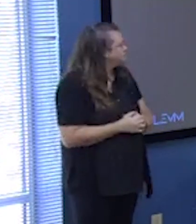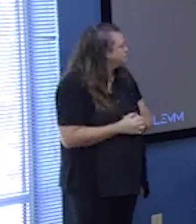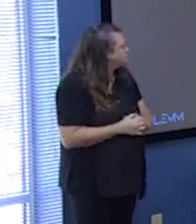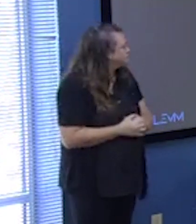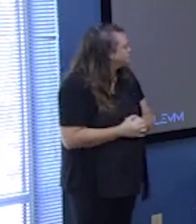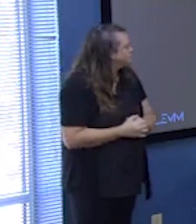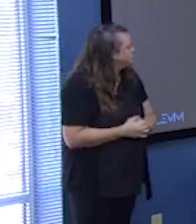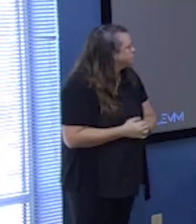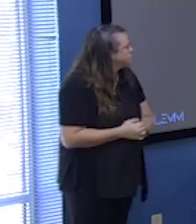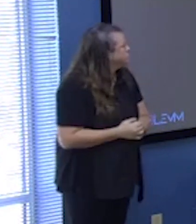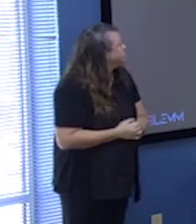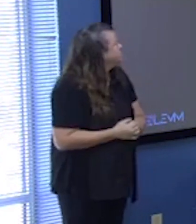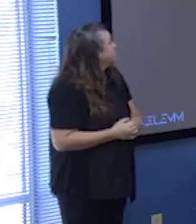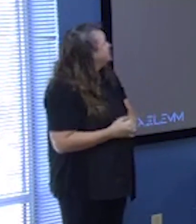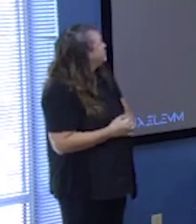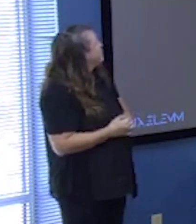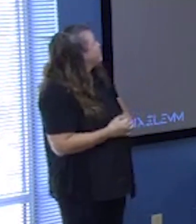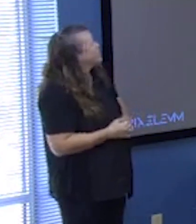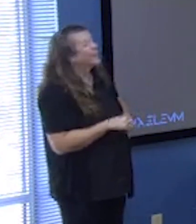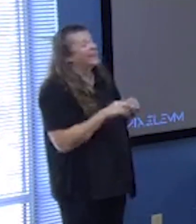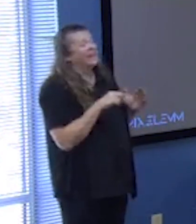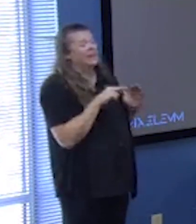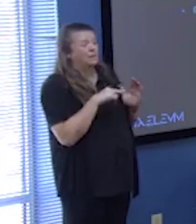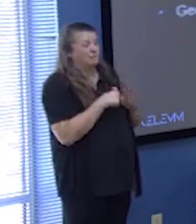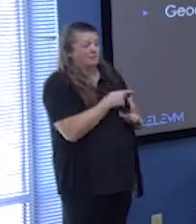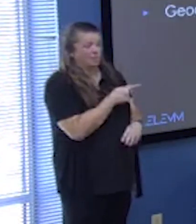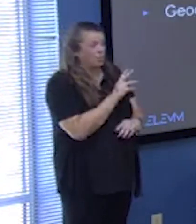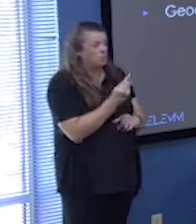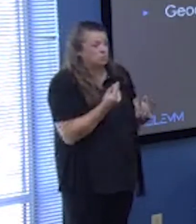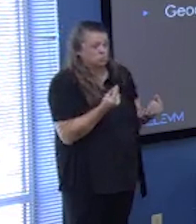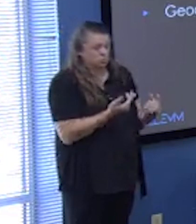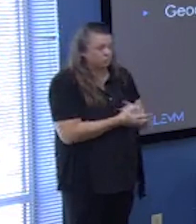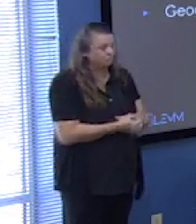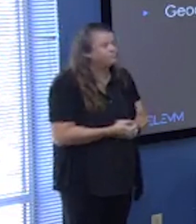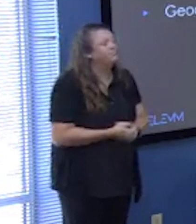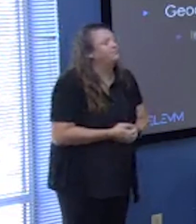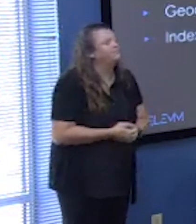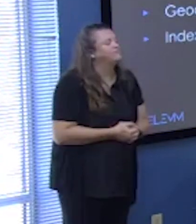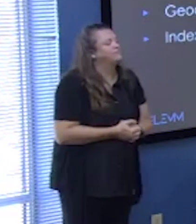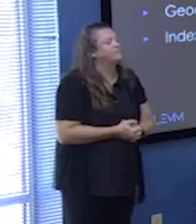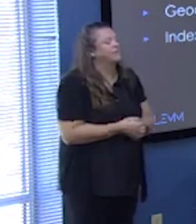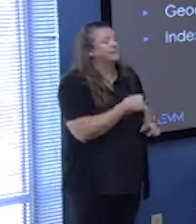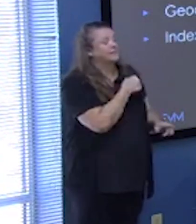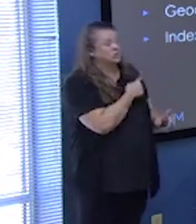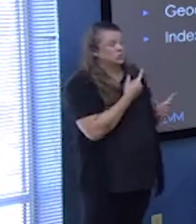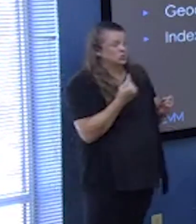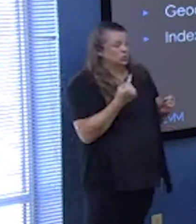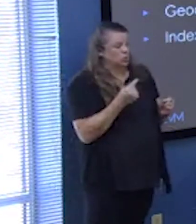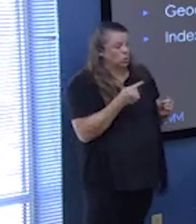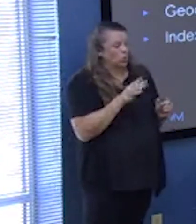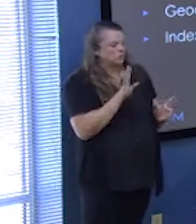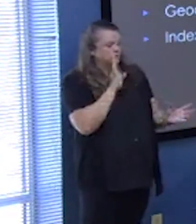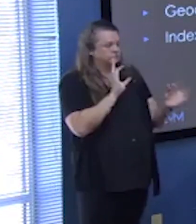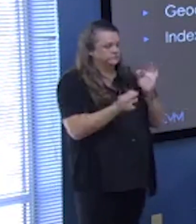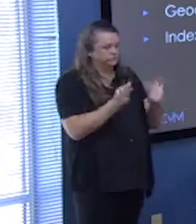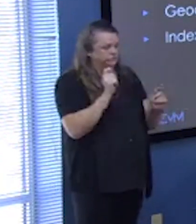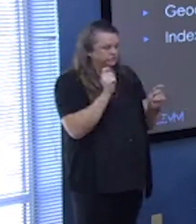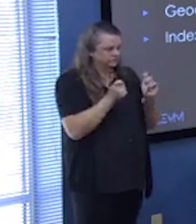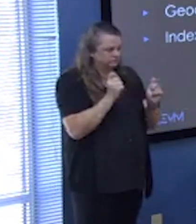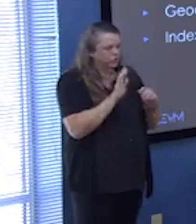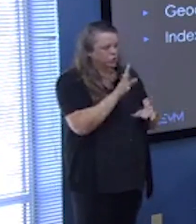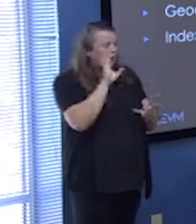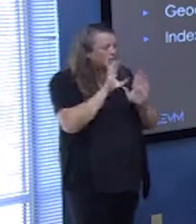about what is the server doing, okay, the entire time it is optimizing those images. When it talks